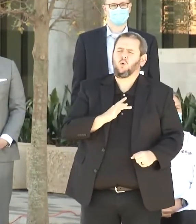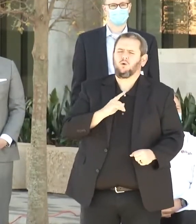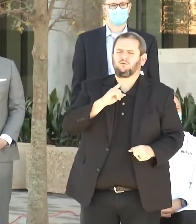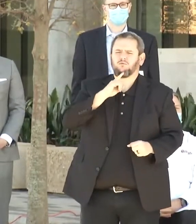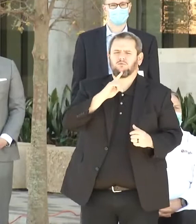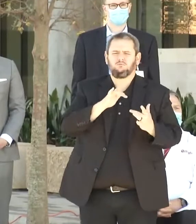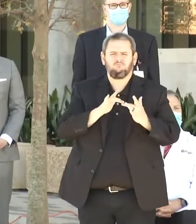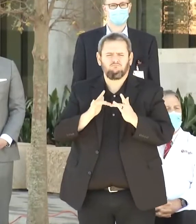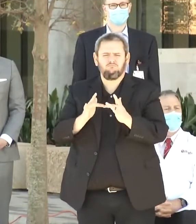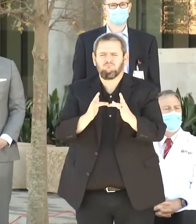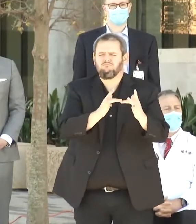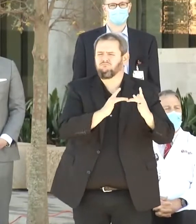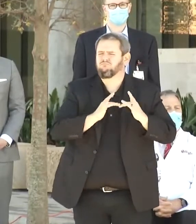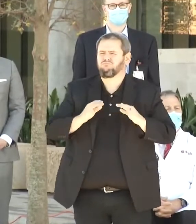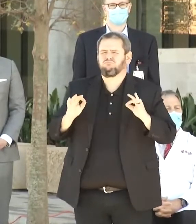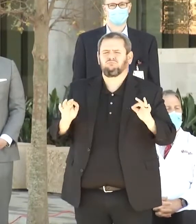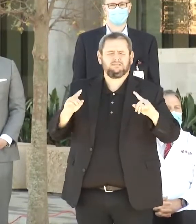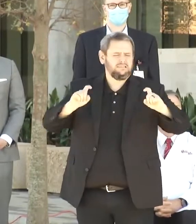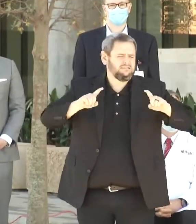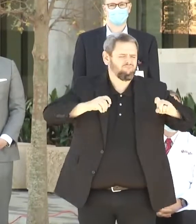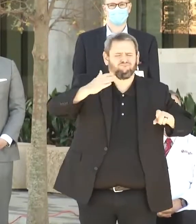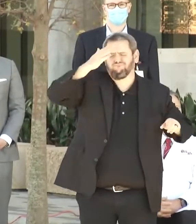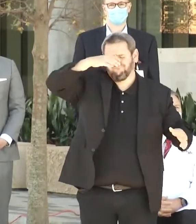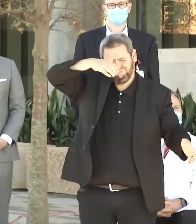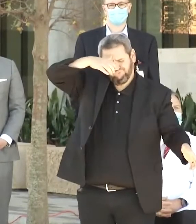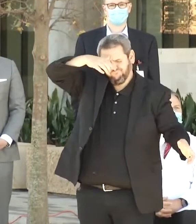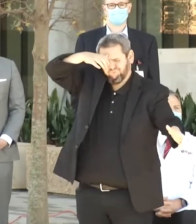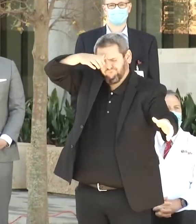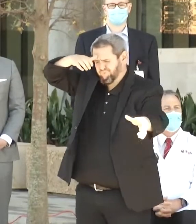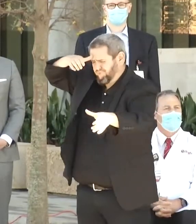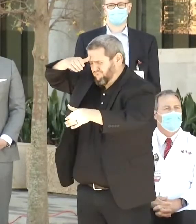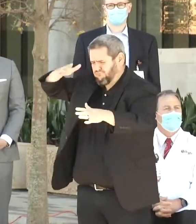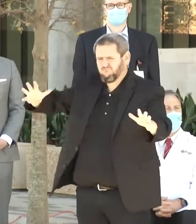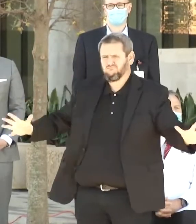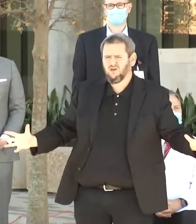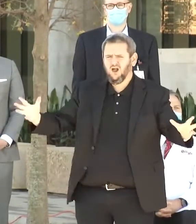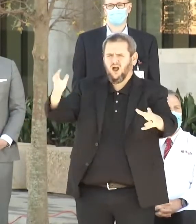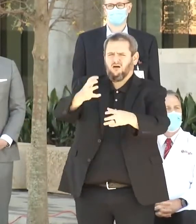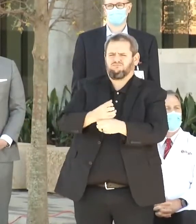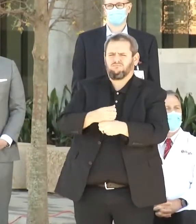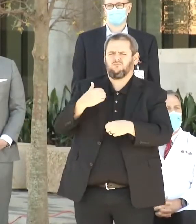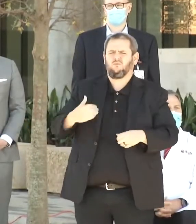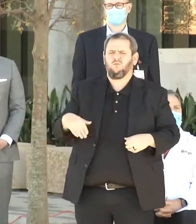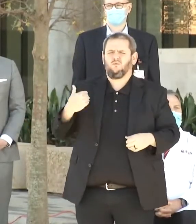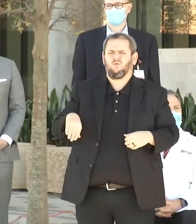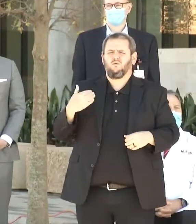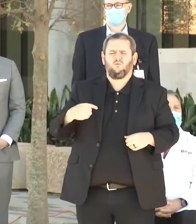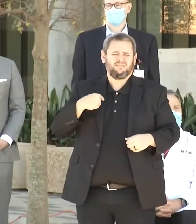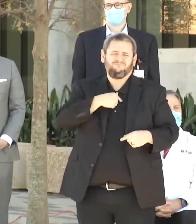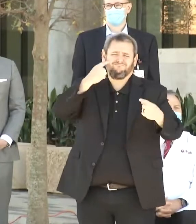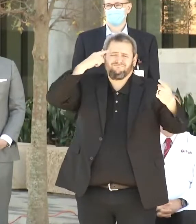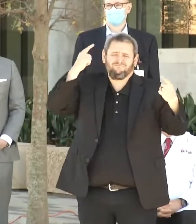have collaborated and aligned with the goal of keeping our healthcare workers safe